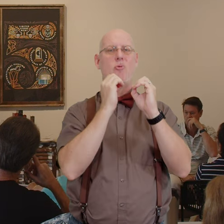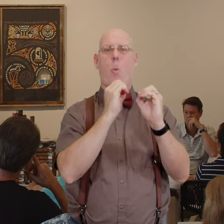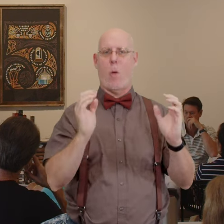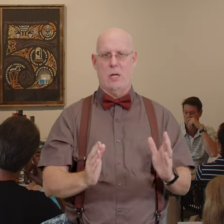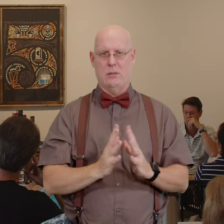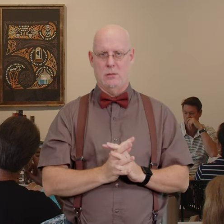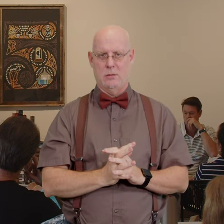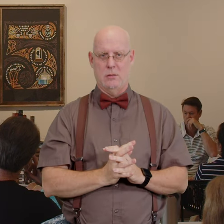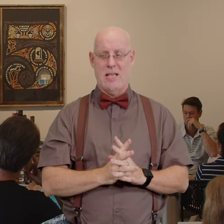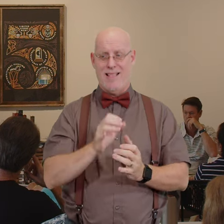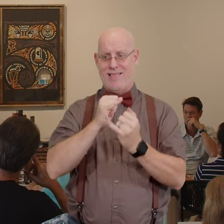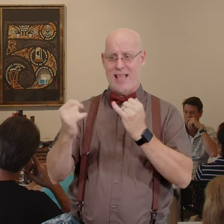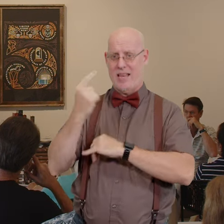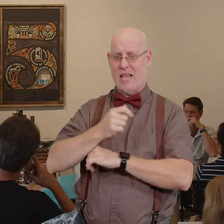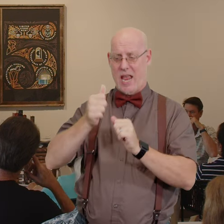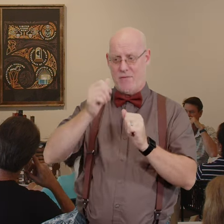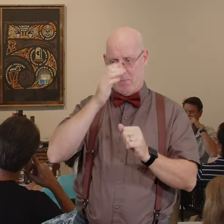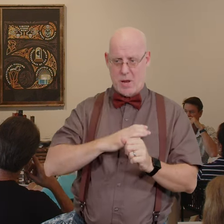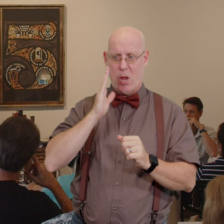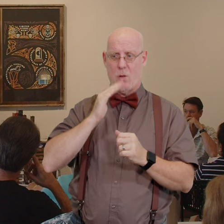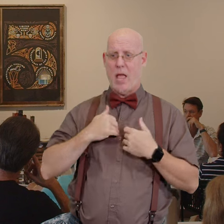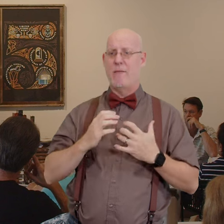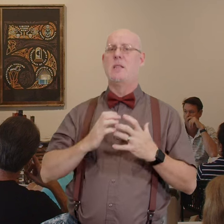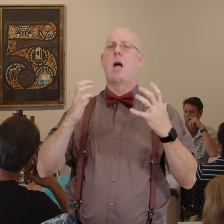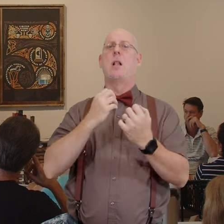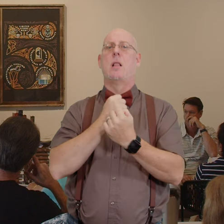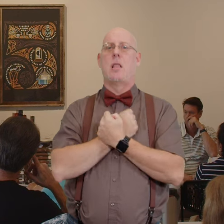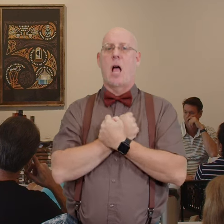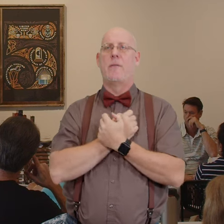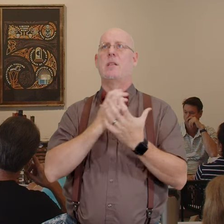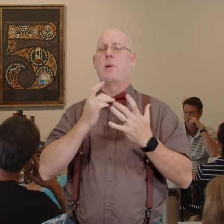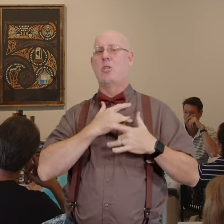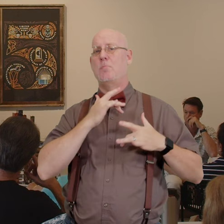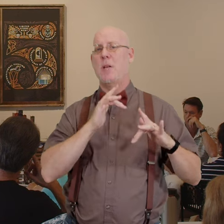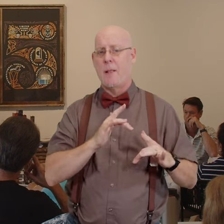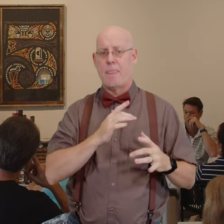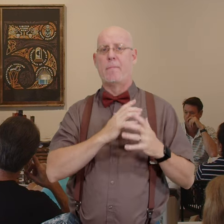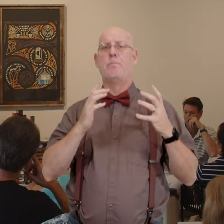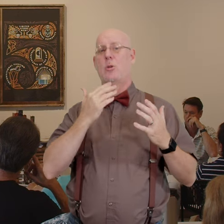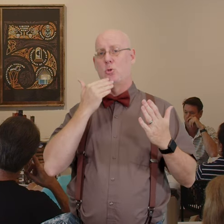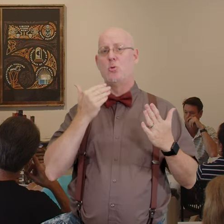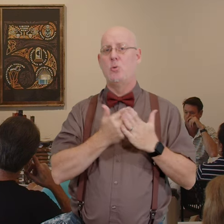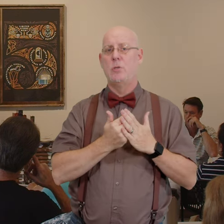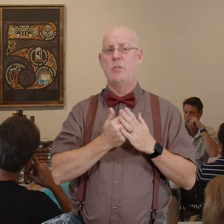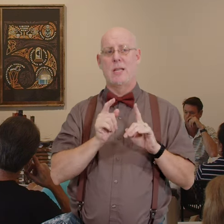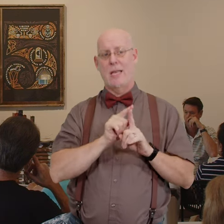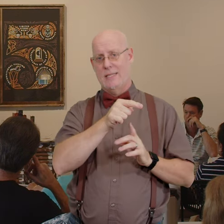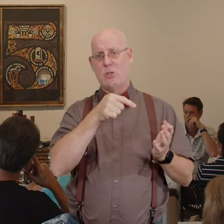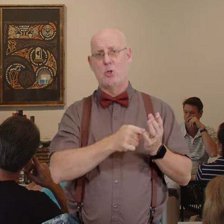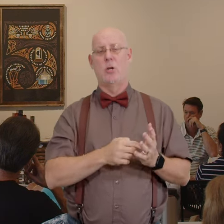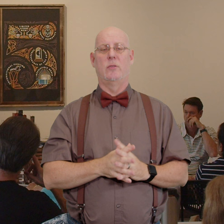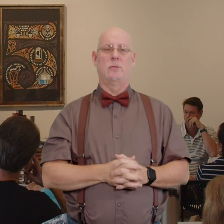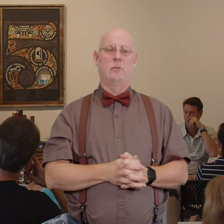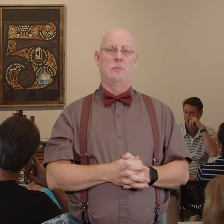one. And at the last great day, every man shall have as much love, as much pity, and as much goodness as